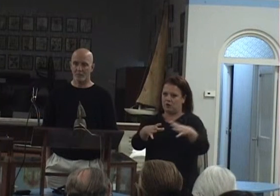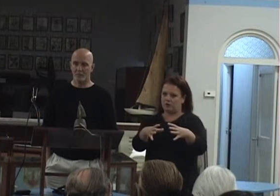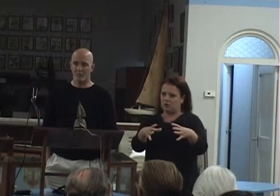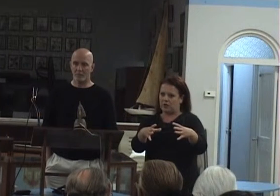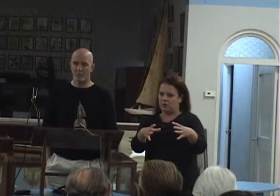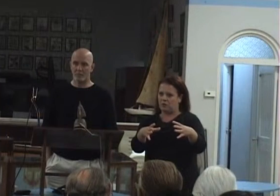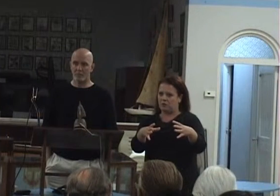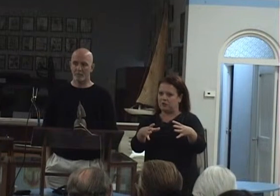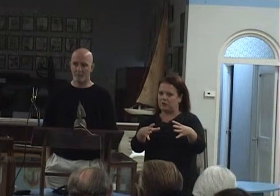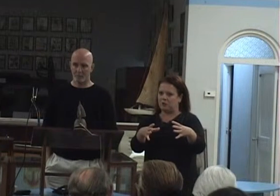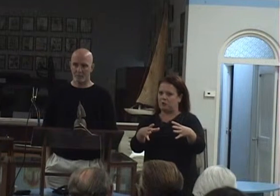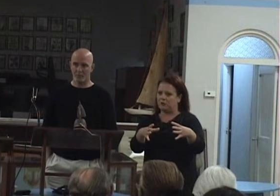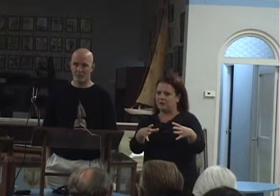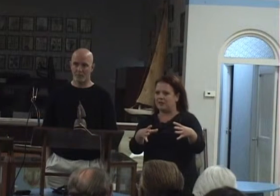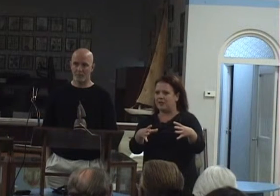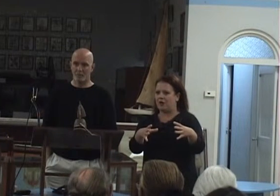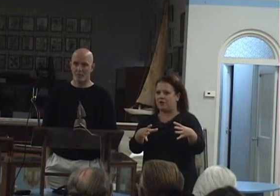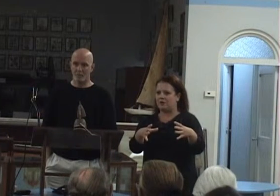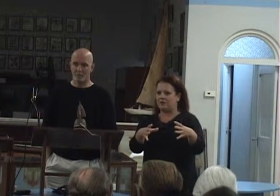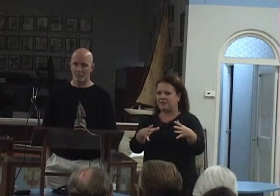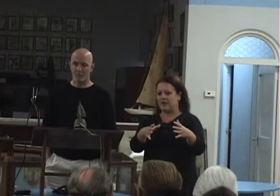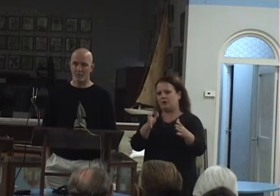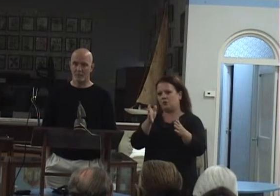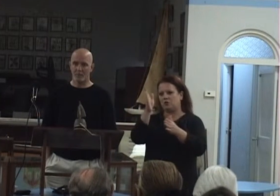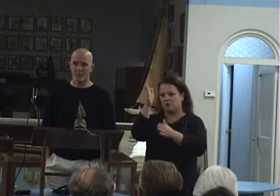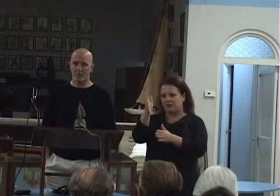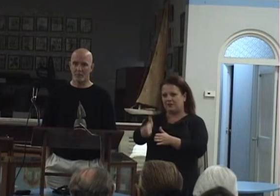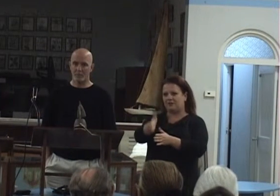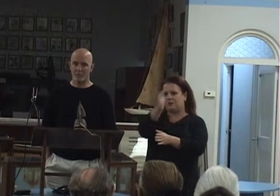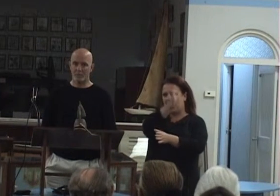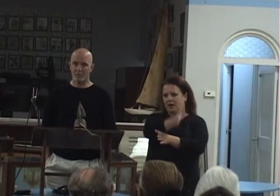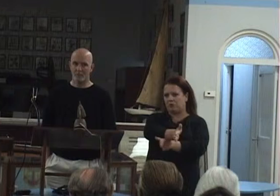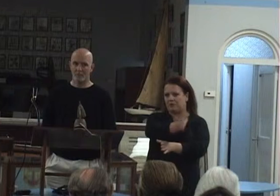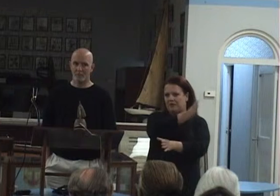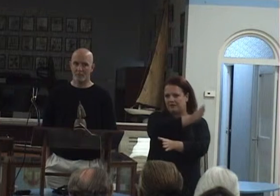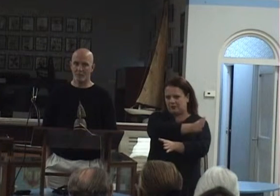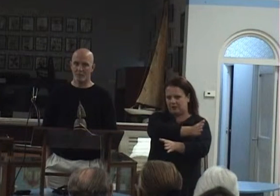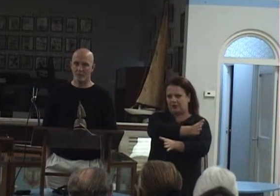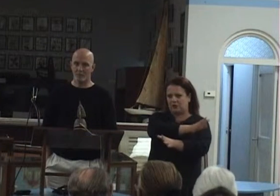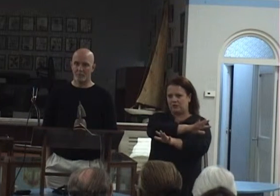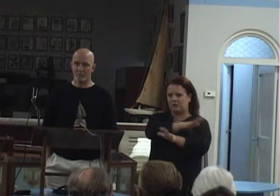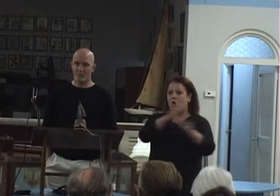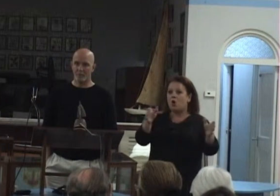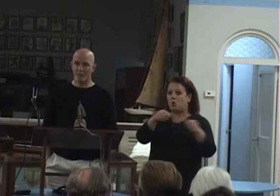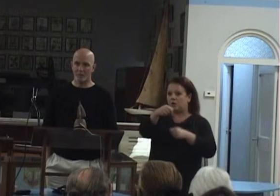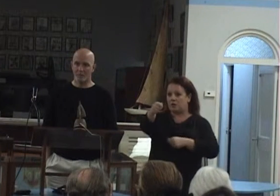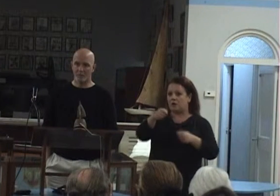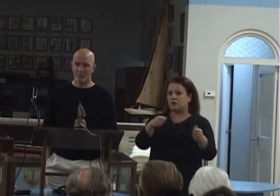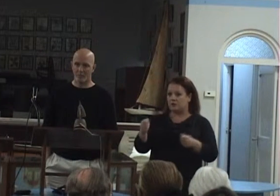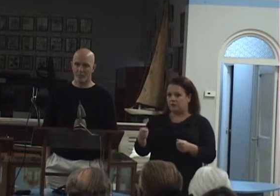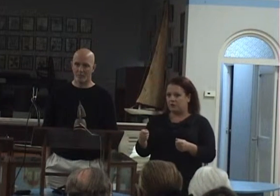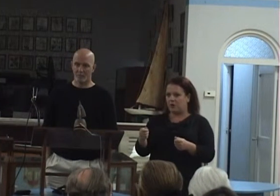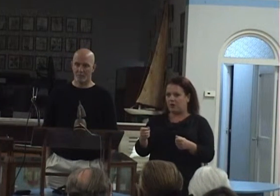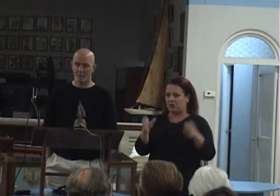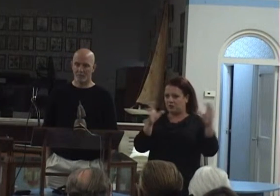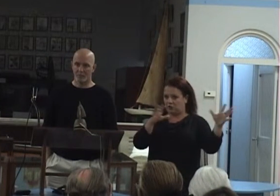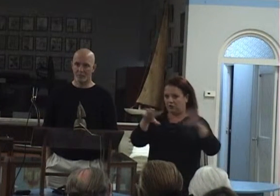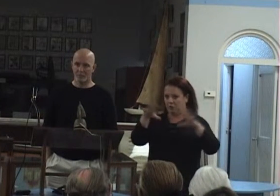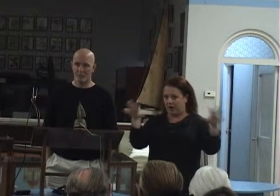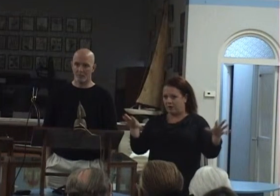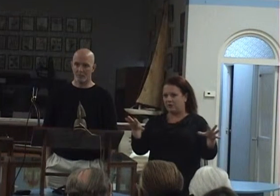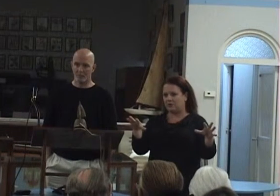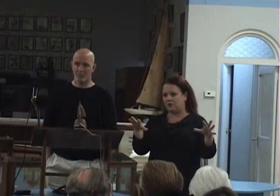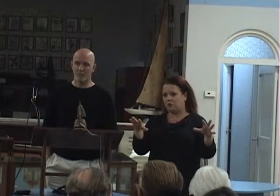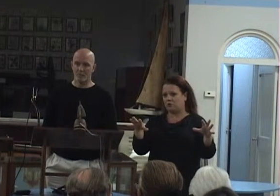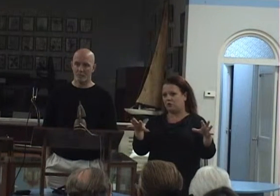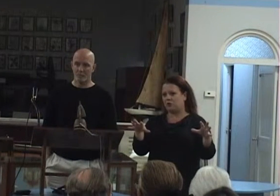artifacts are concentrated with particular buildings and areas of the sites. We do very systematic, precise collections horizontally of locations to